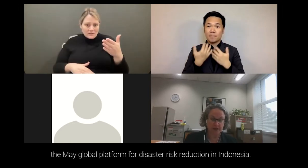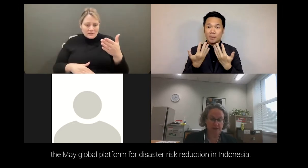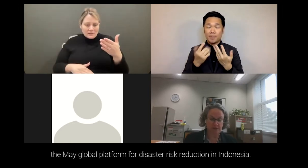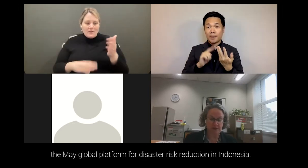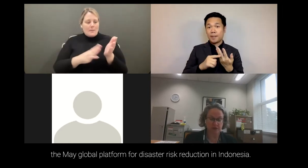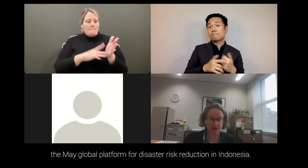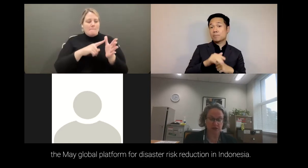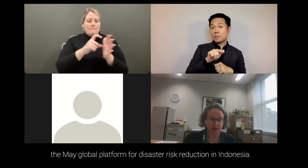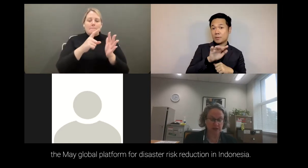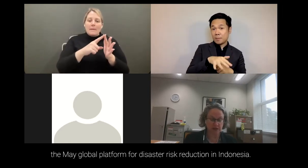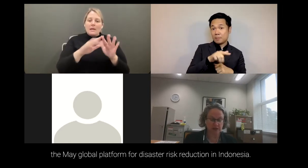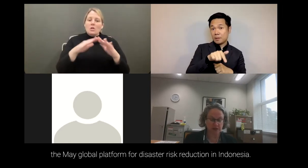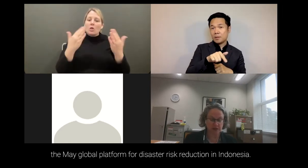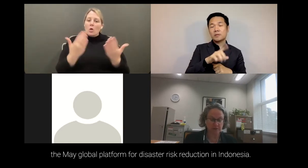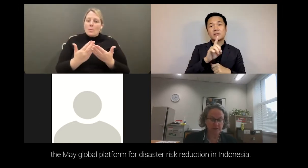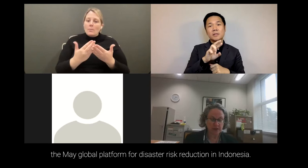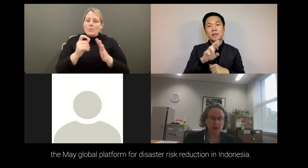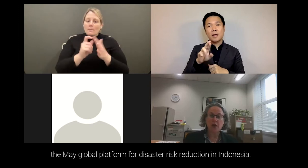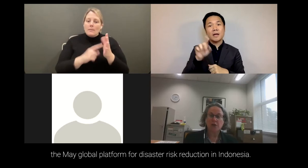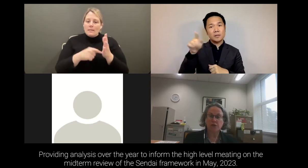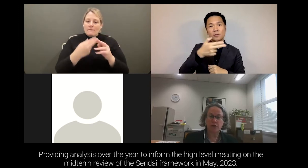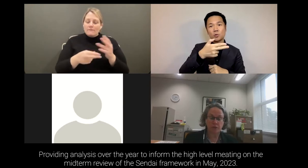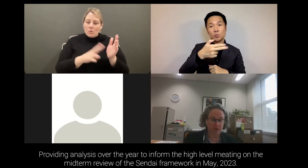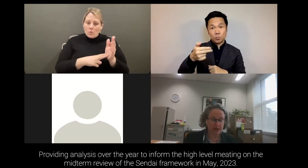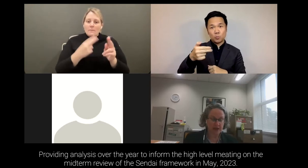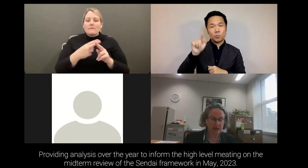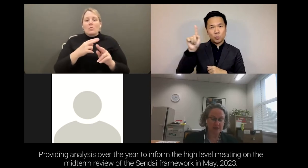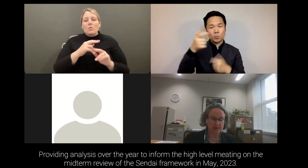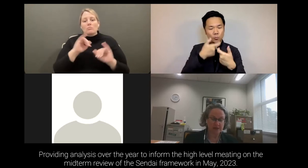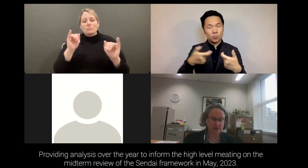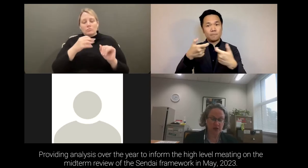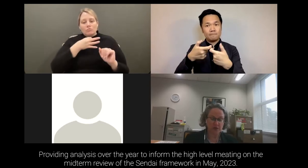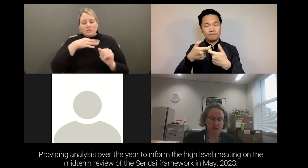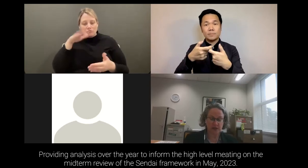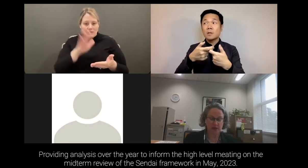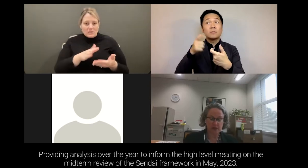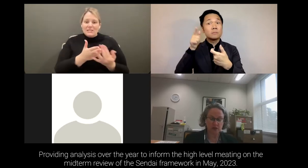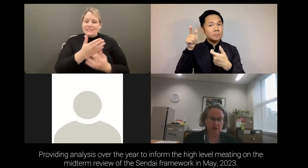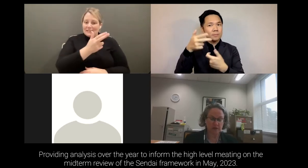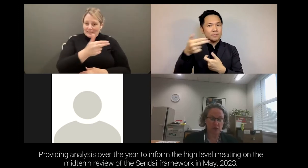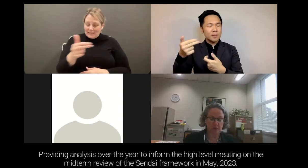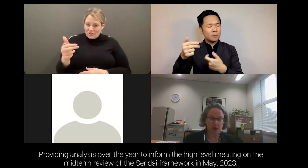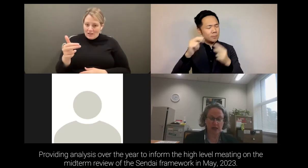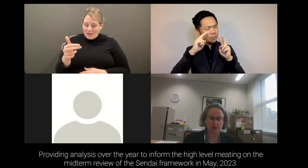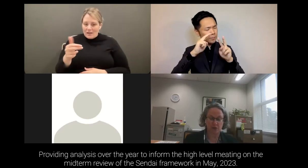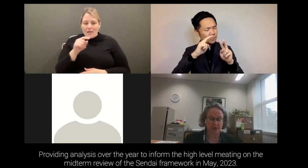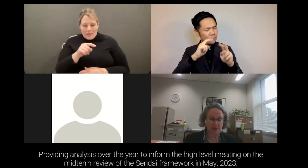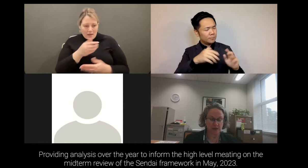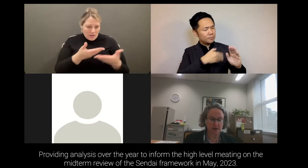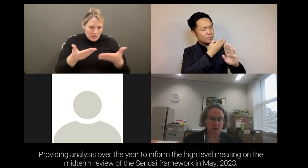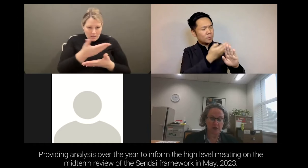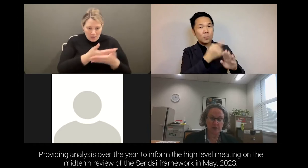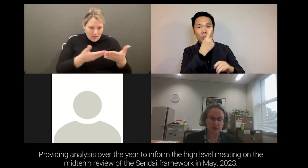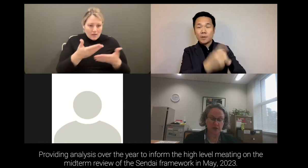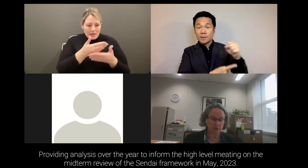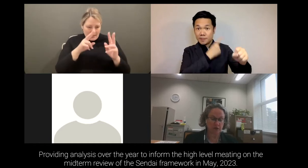for Disaster Risk Reduction in Indonesia, through providing analysis over the year to inform the high-level